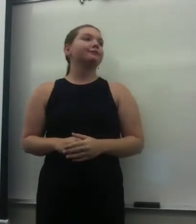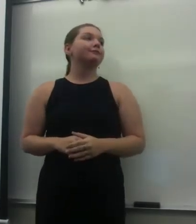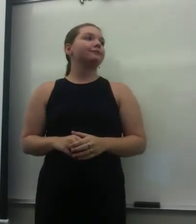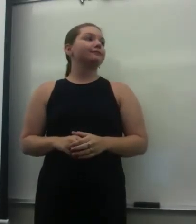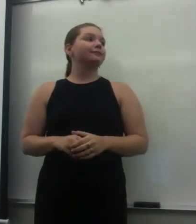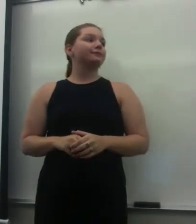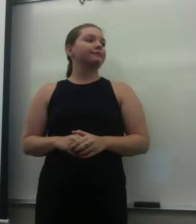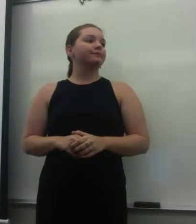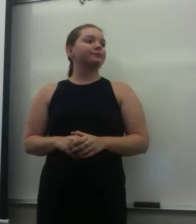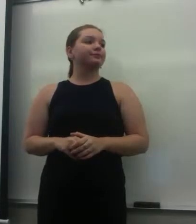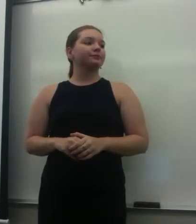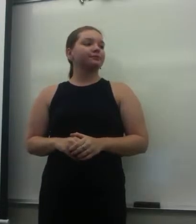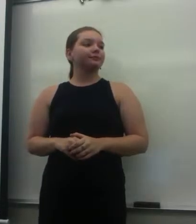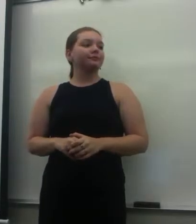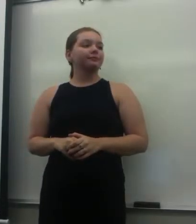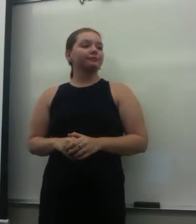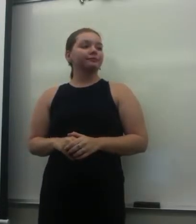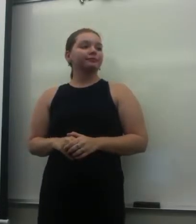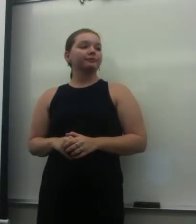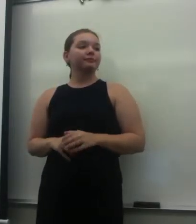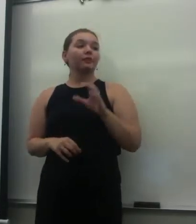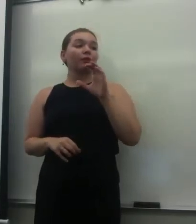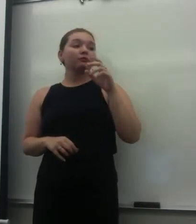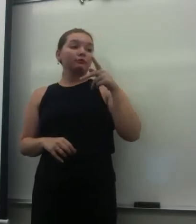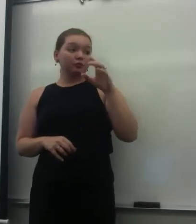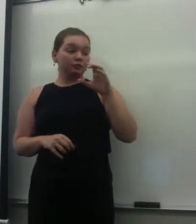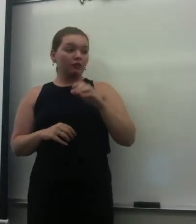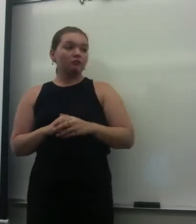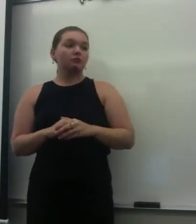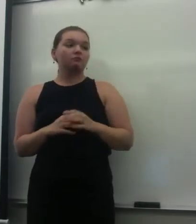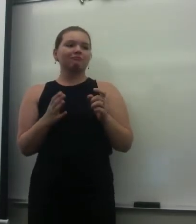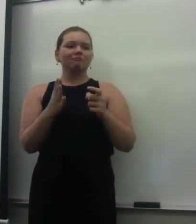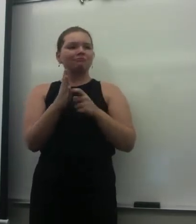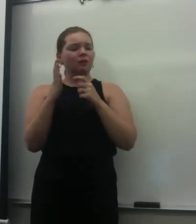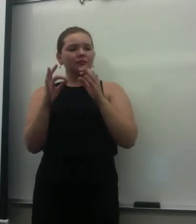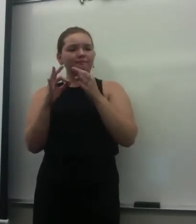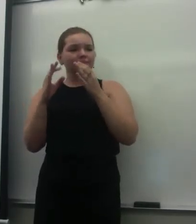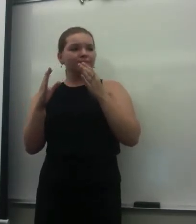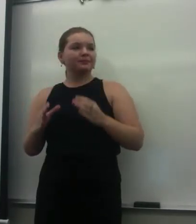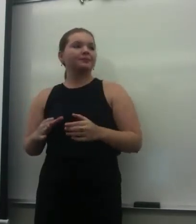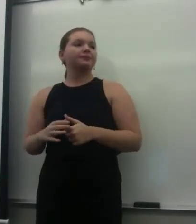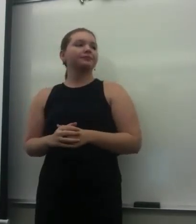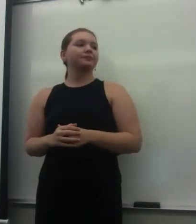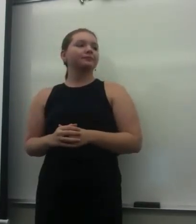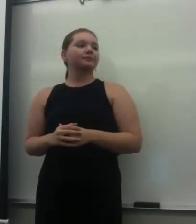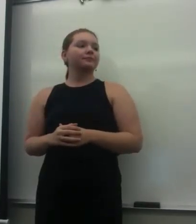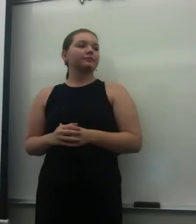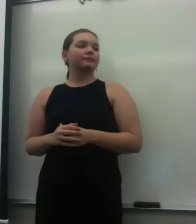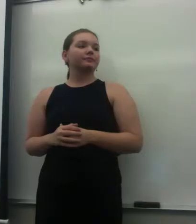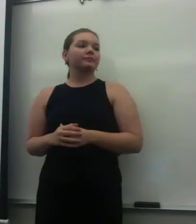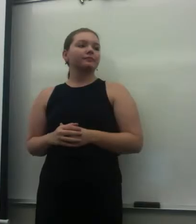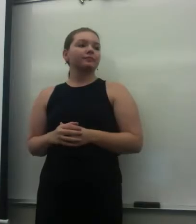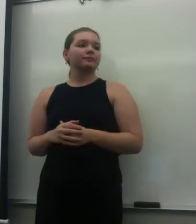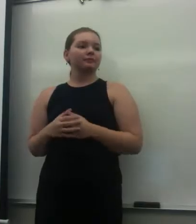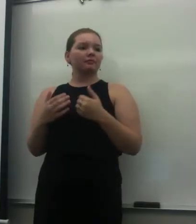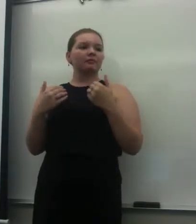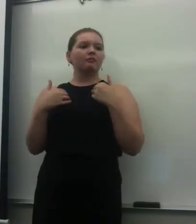As well as the Code of Professional Conduct requires that interpreters possess the professional skills